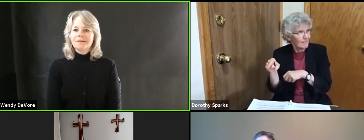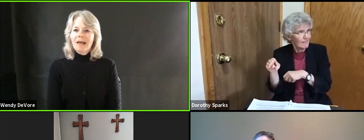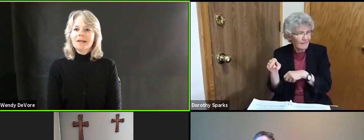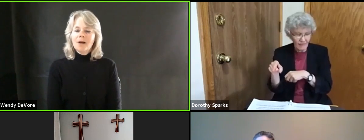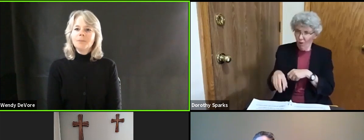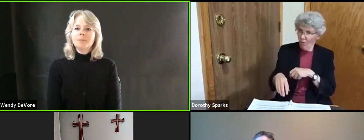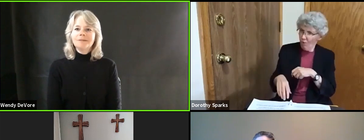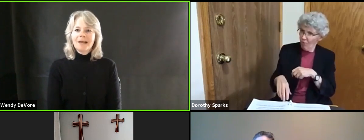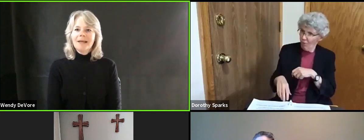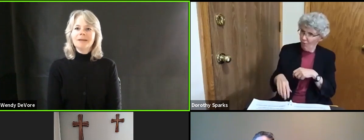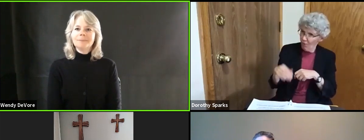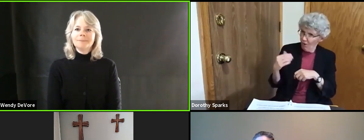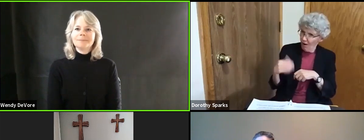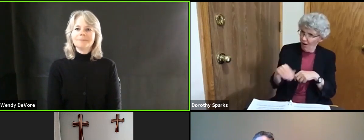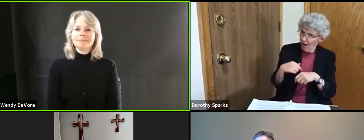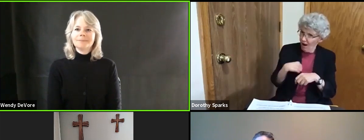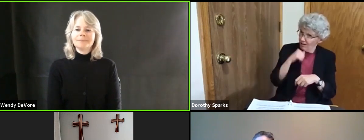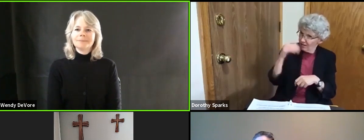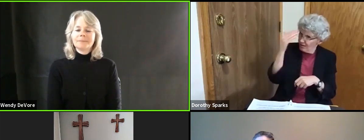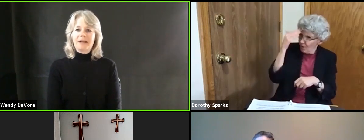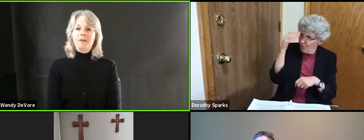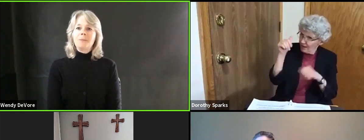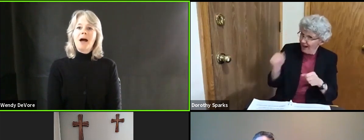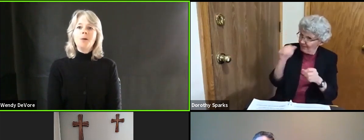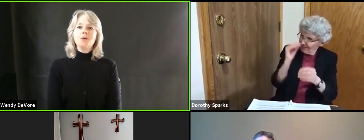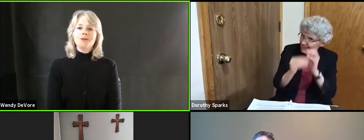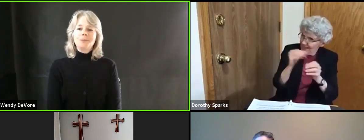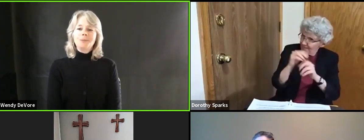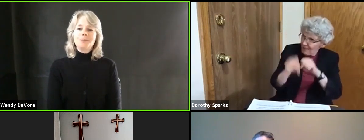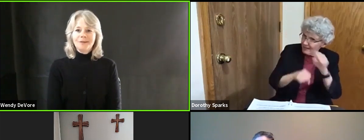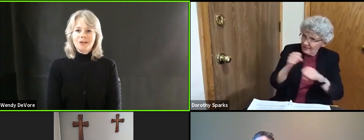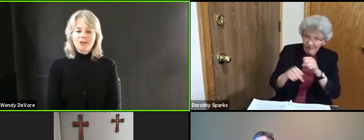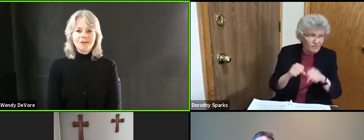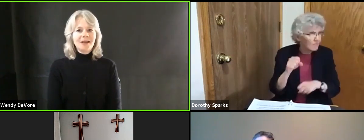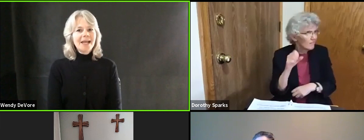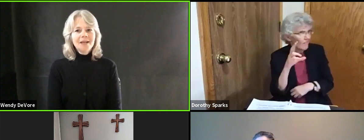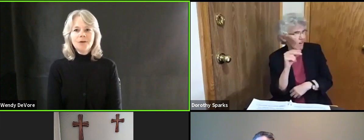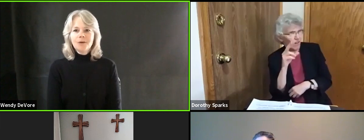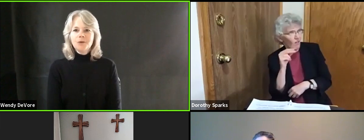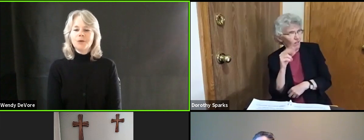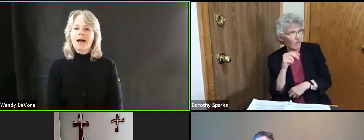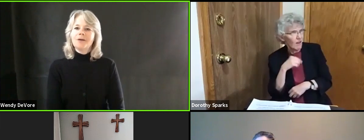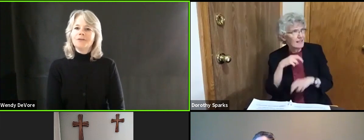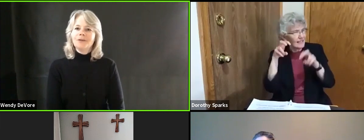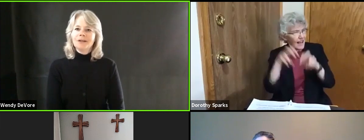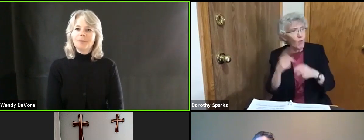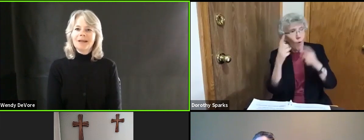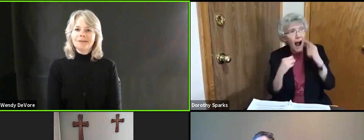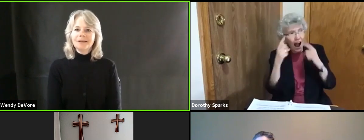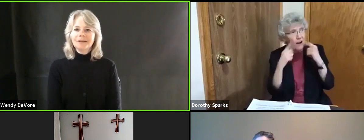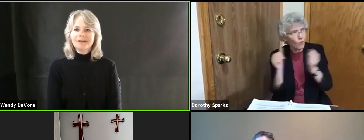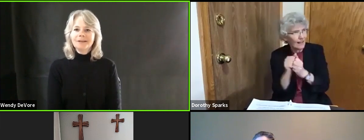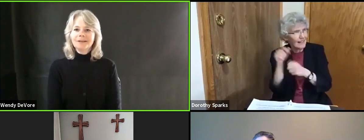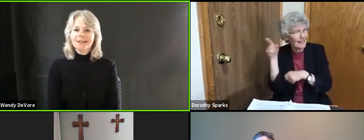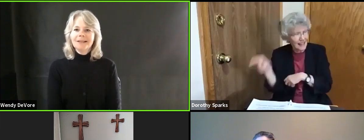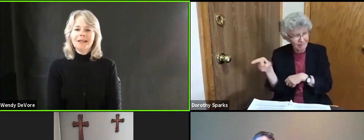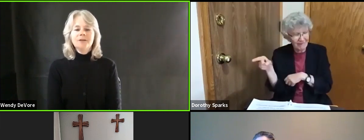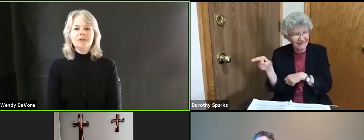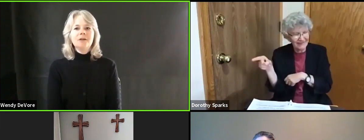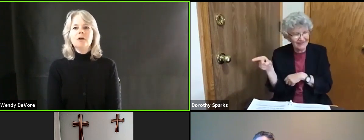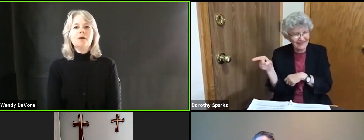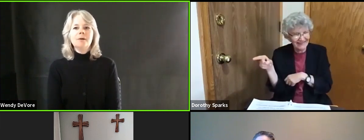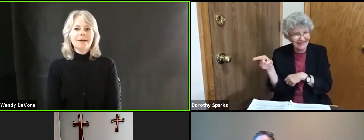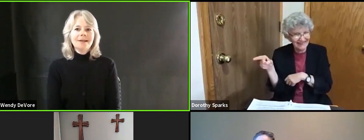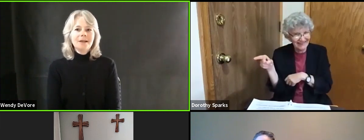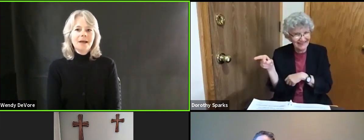So I sat down beside him." And the mom was impressed, and she said, "I didn't know you know how to fix bicycles." And